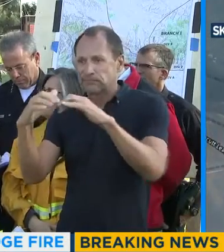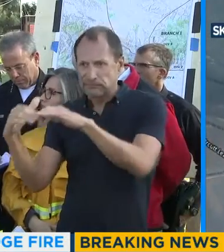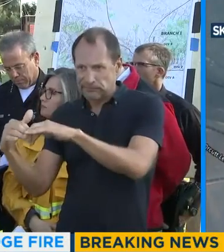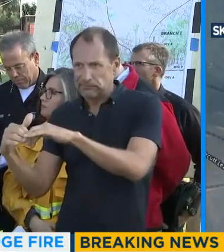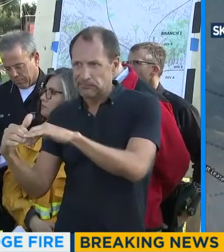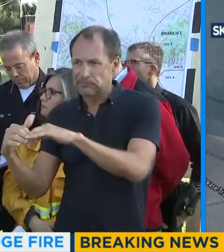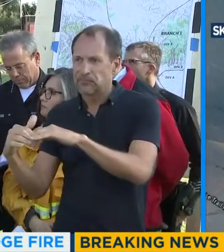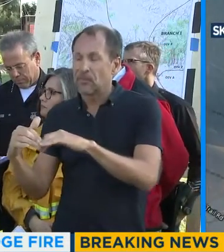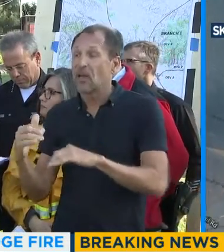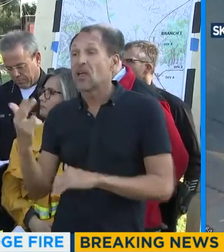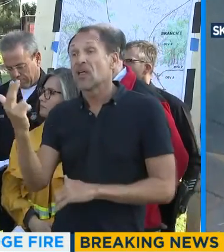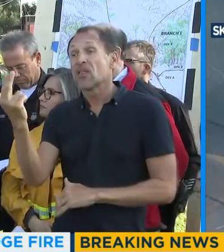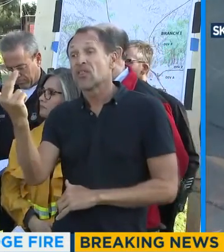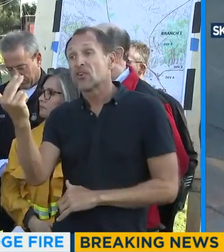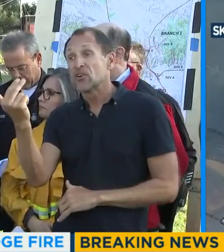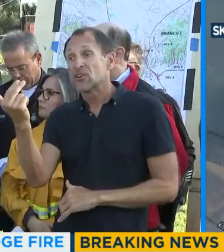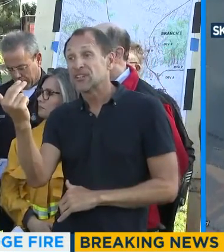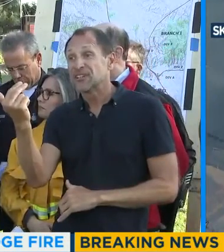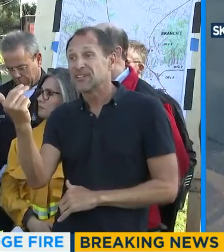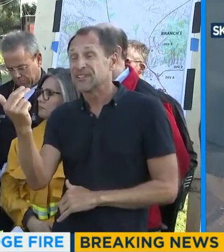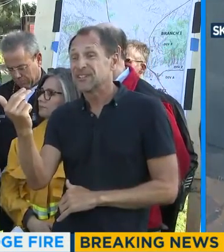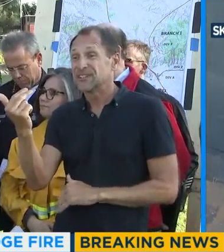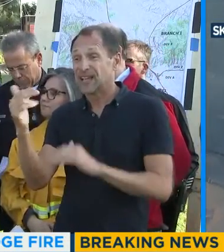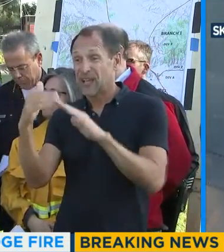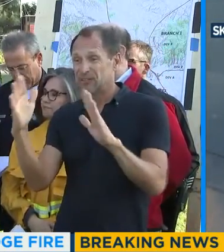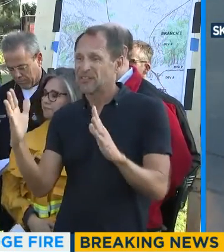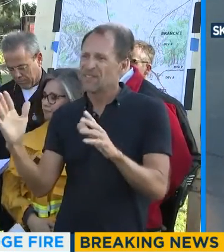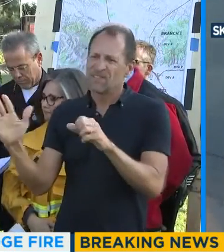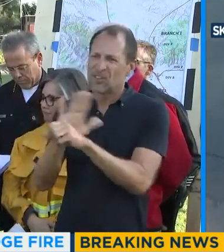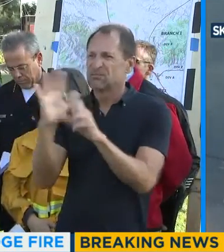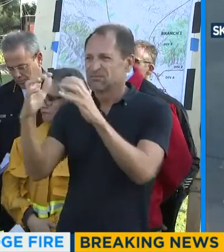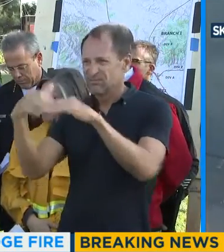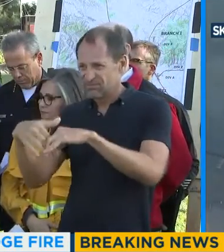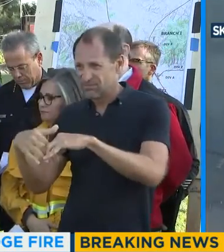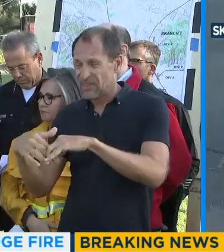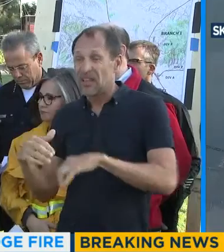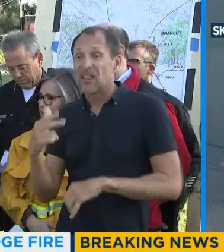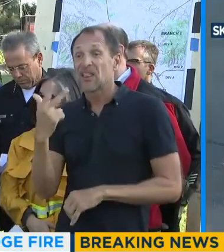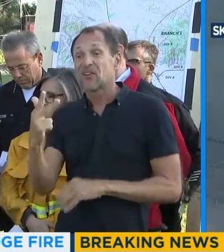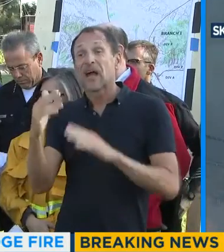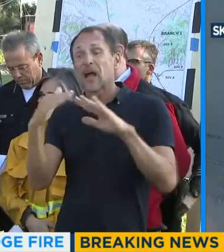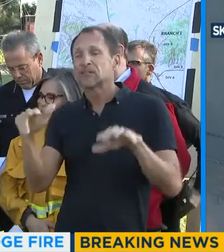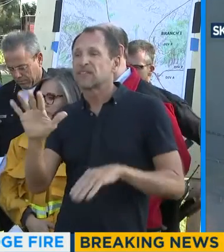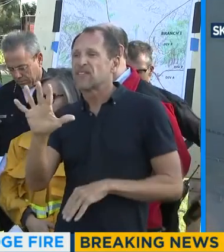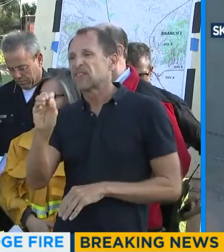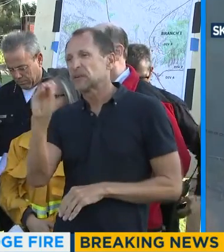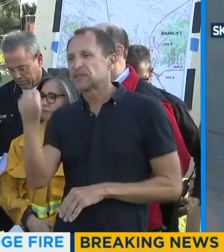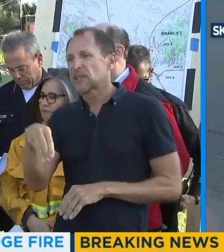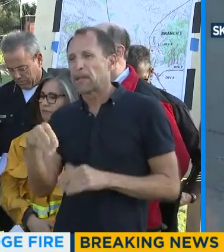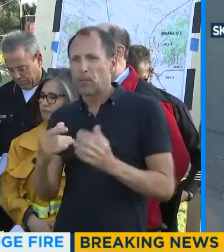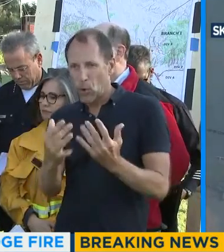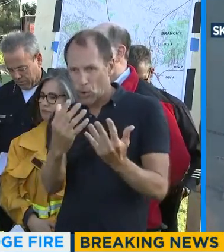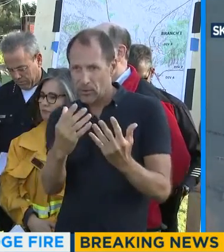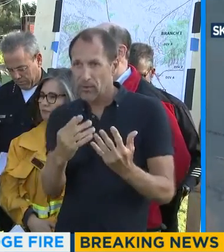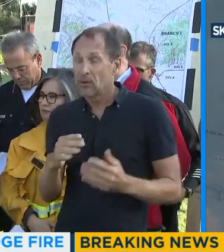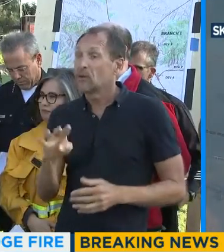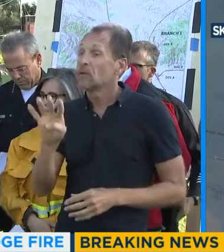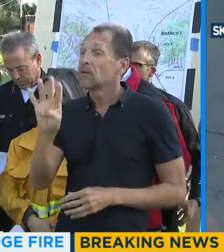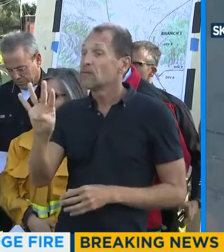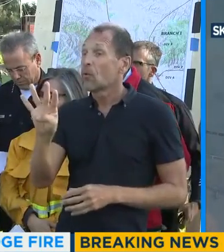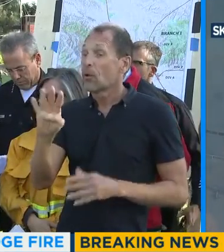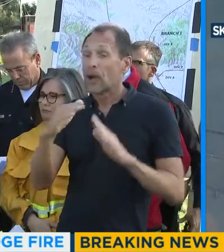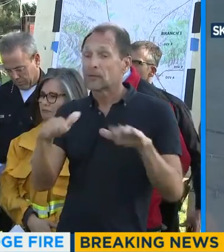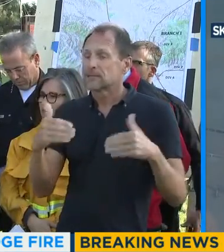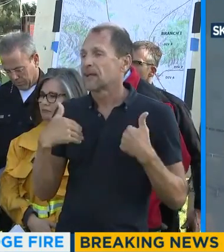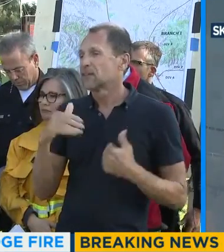13 structures have a 100% loss, 3 have a 50% loss, 4 have a